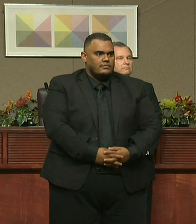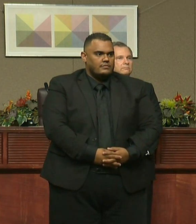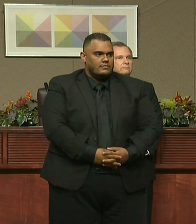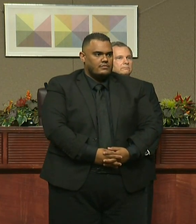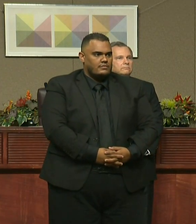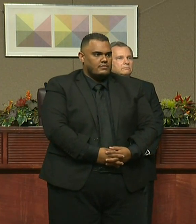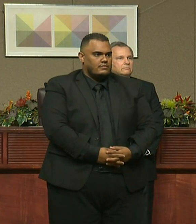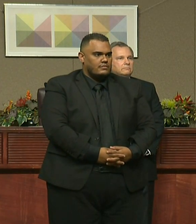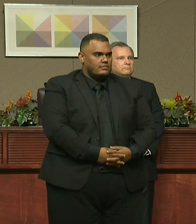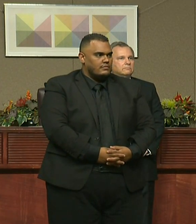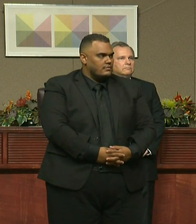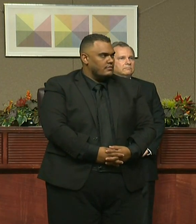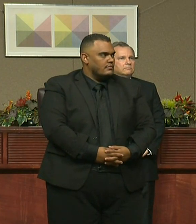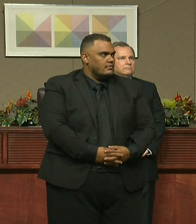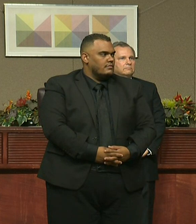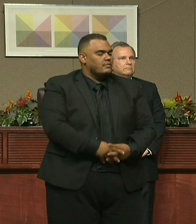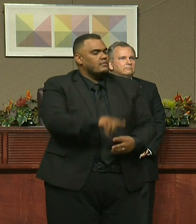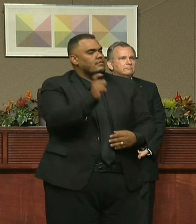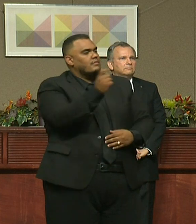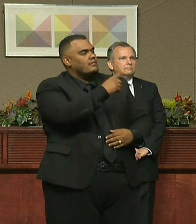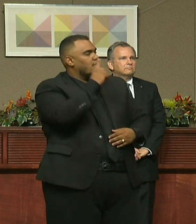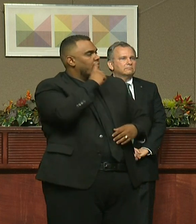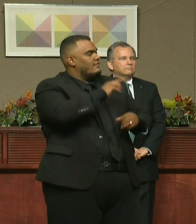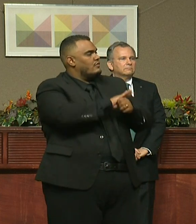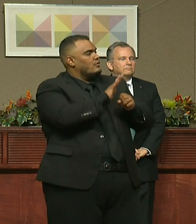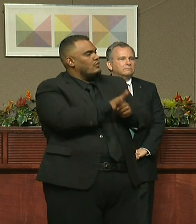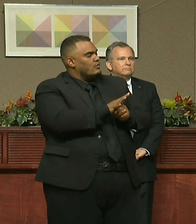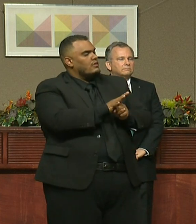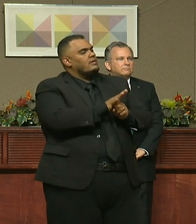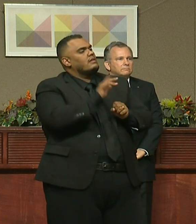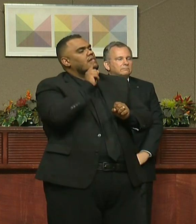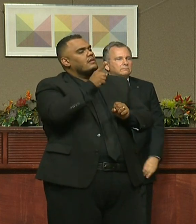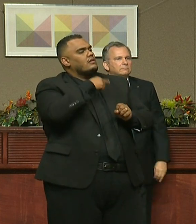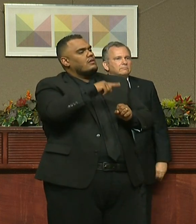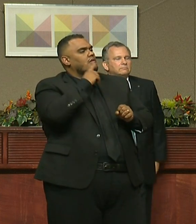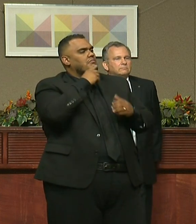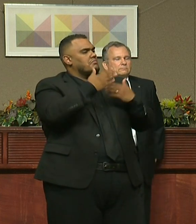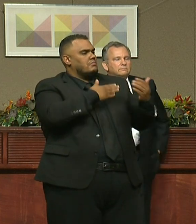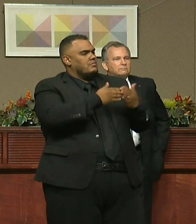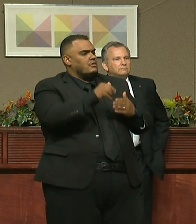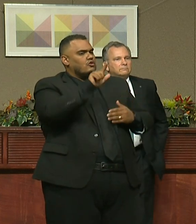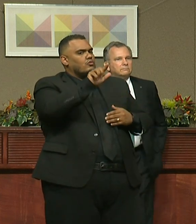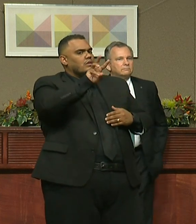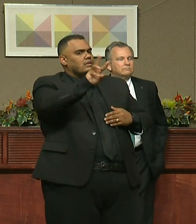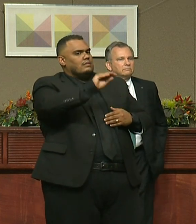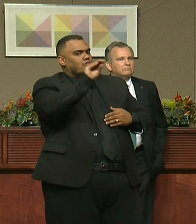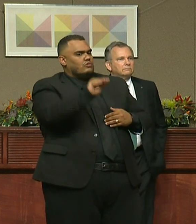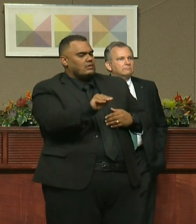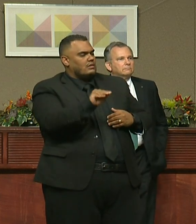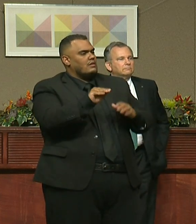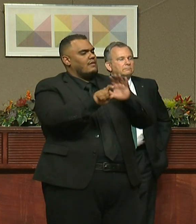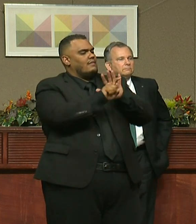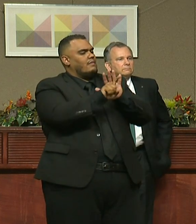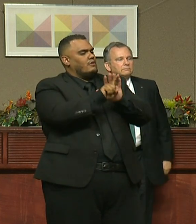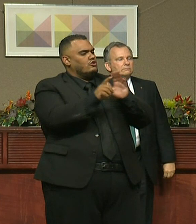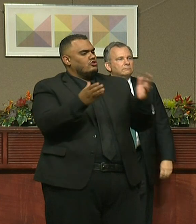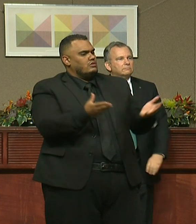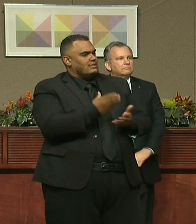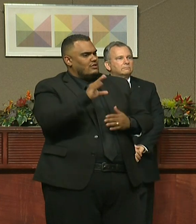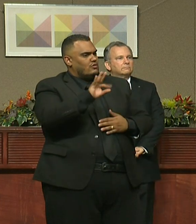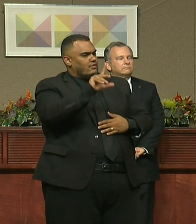COVID Tracking Project Fund found, despite being only 26% of the population in Florida being